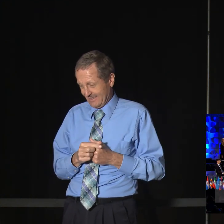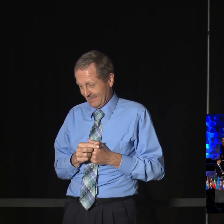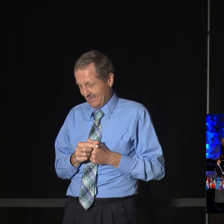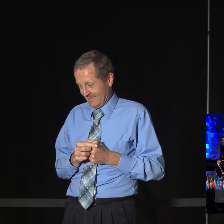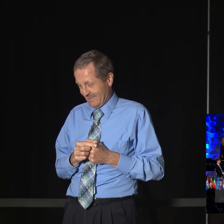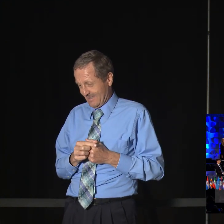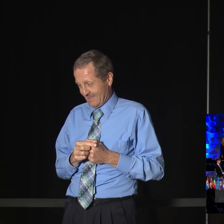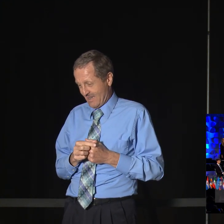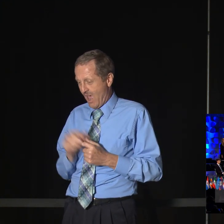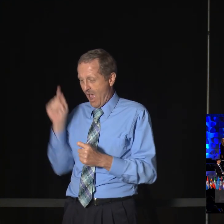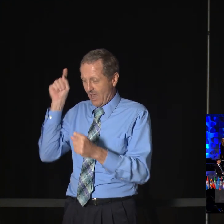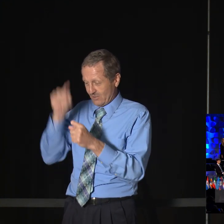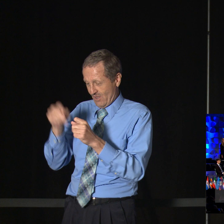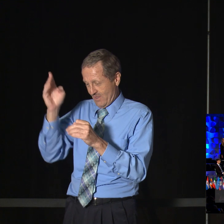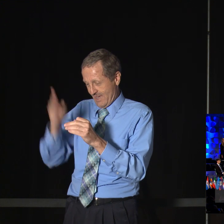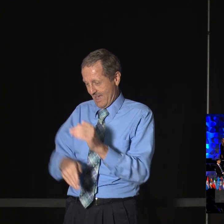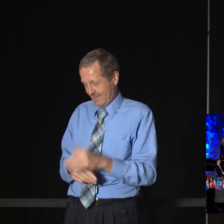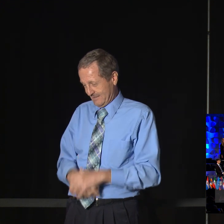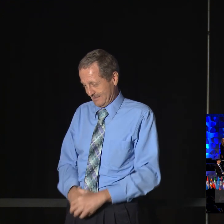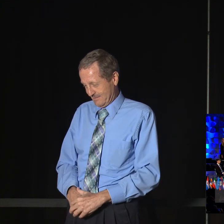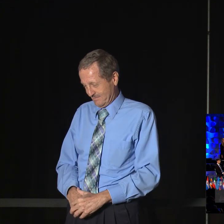the